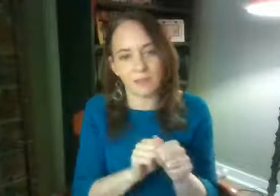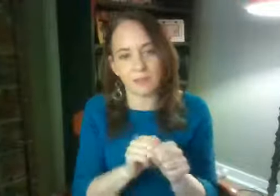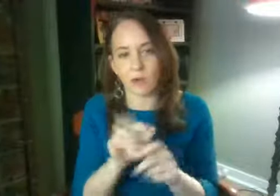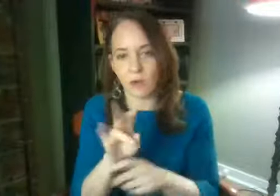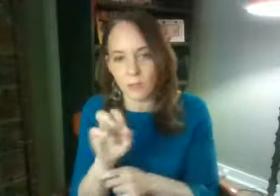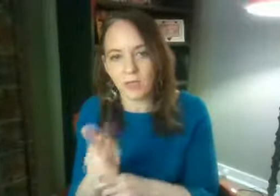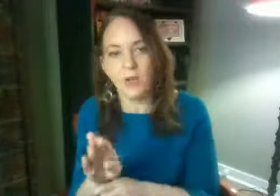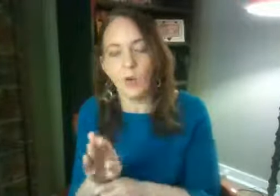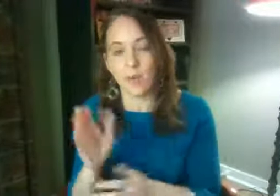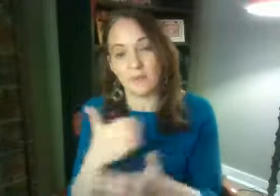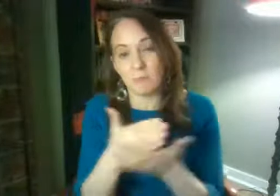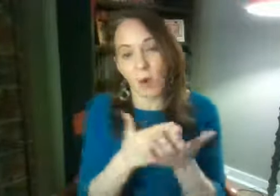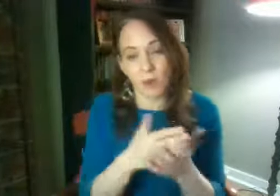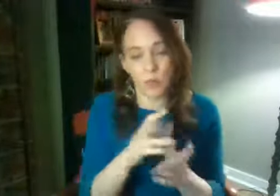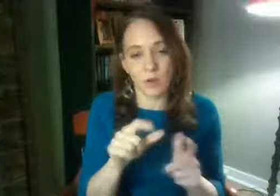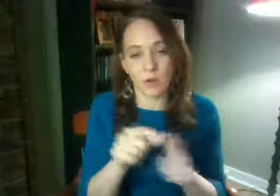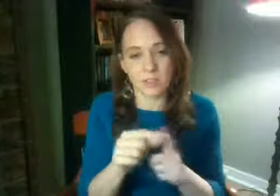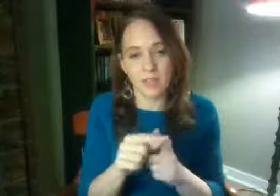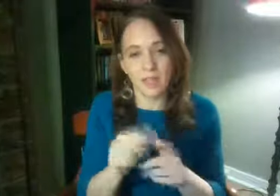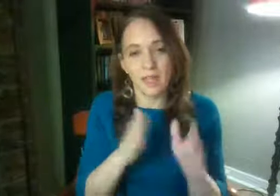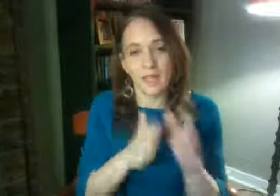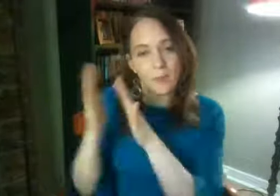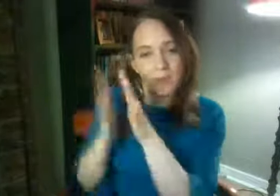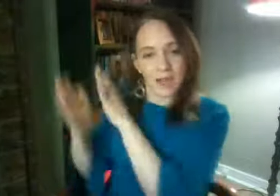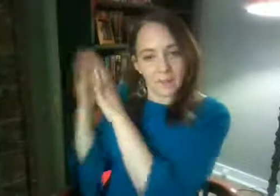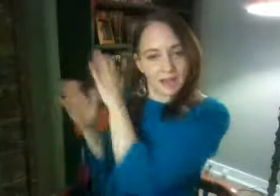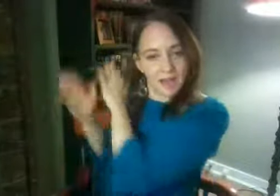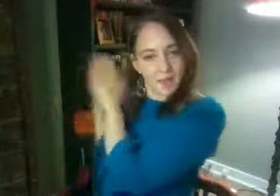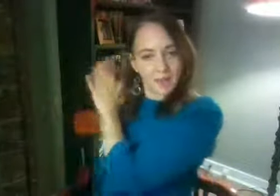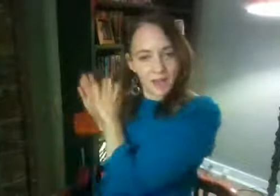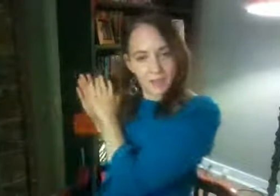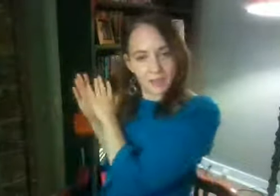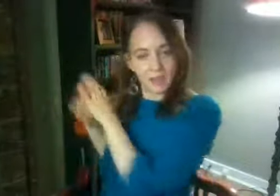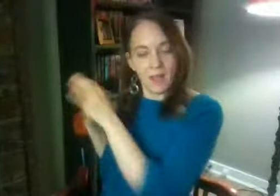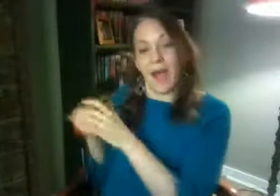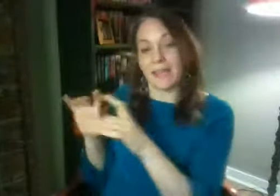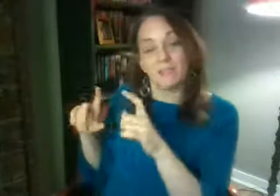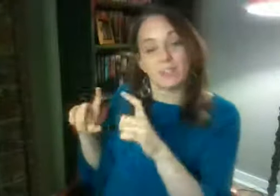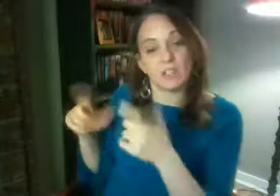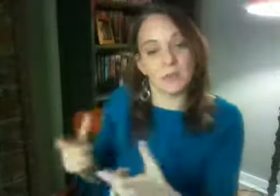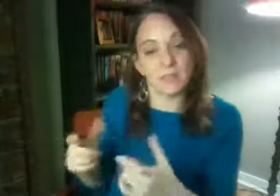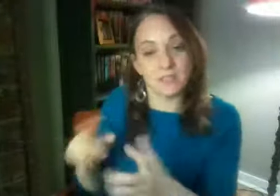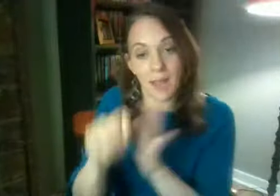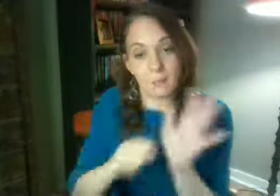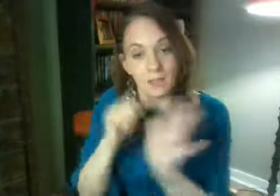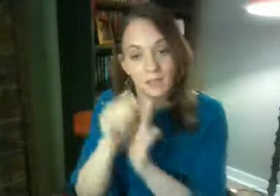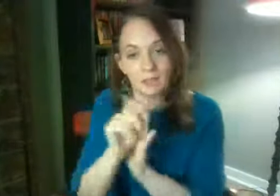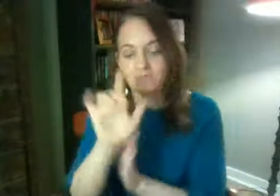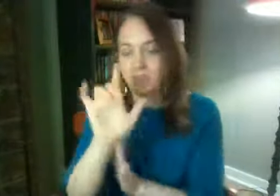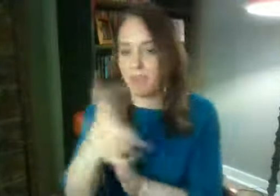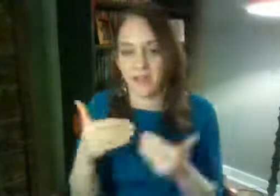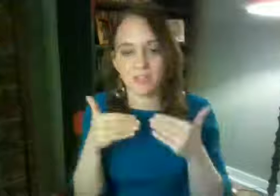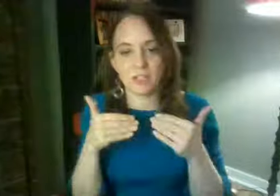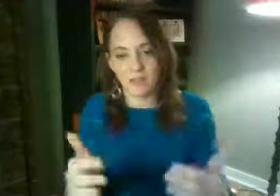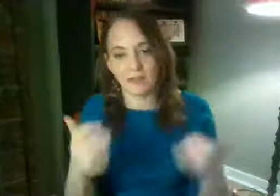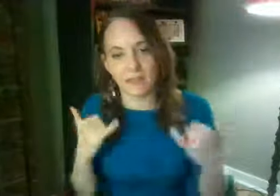every verb or even part of the words, it happened, it happened, it happened, it happened. I give it to you in the time period, and then I just tell it